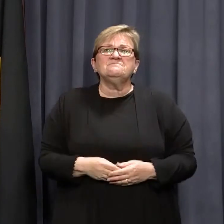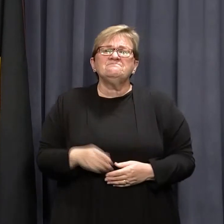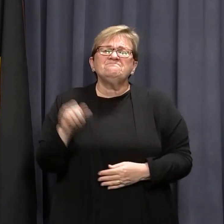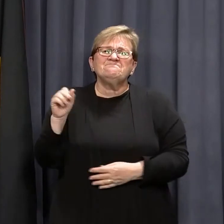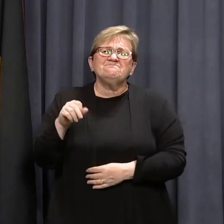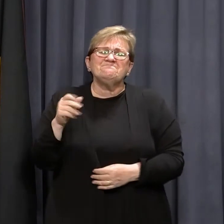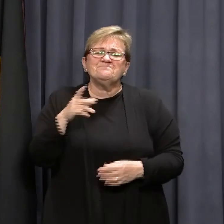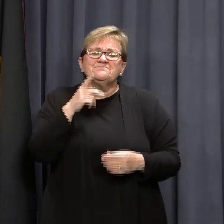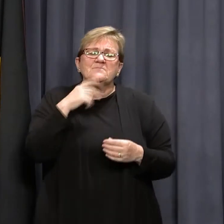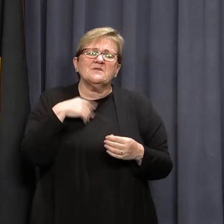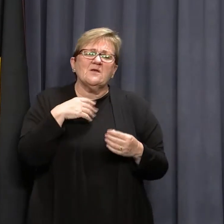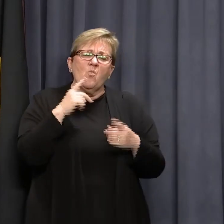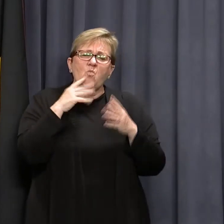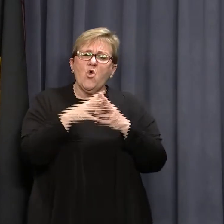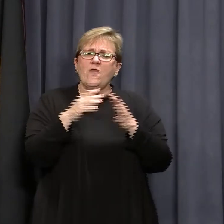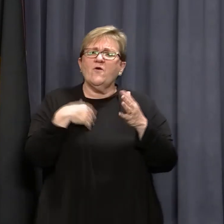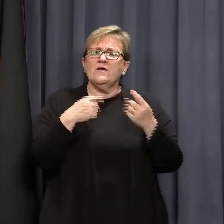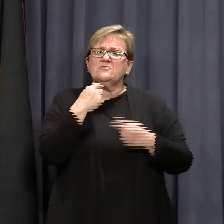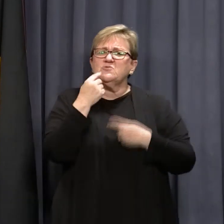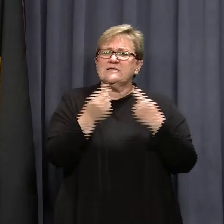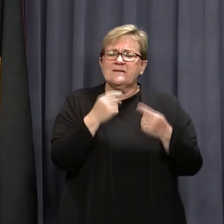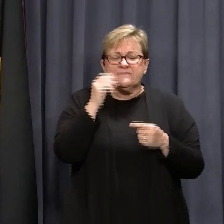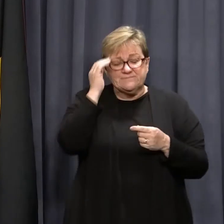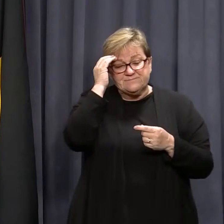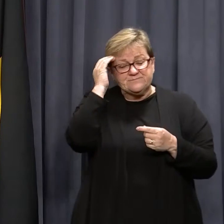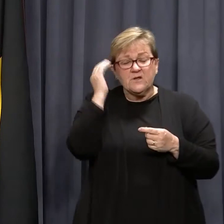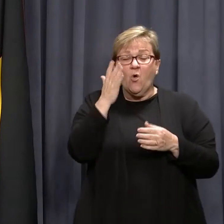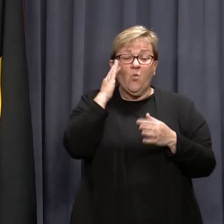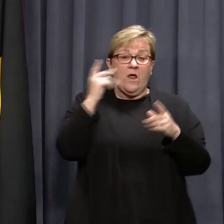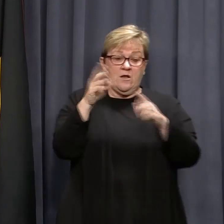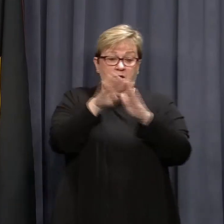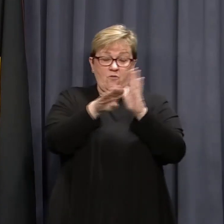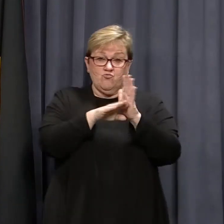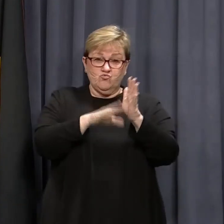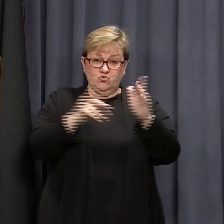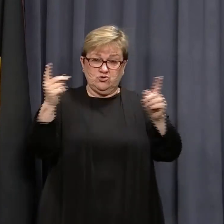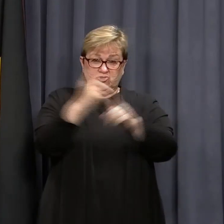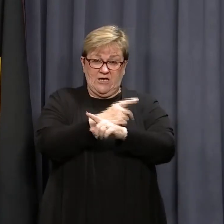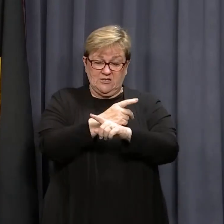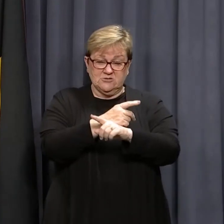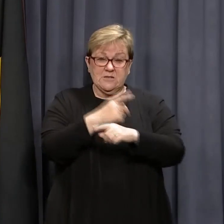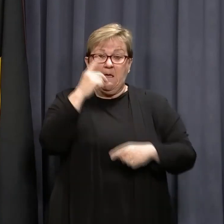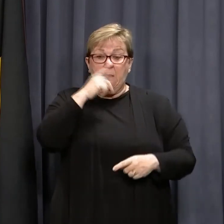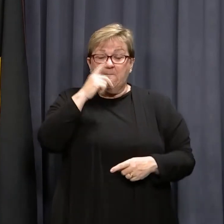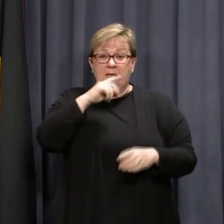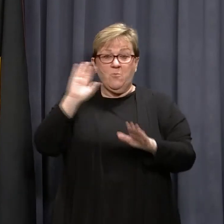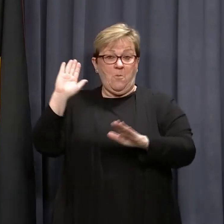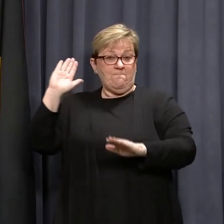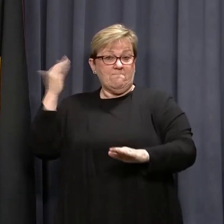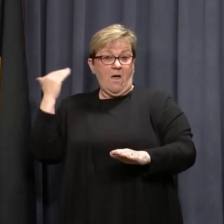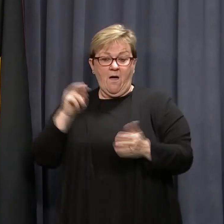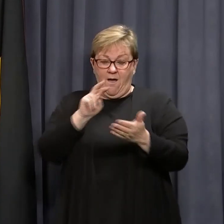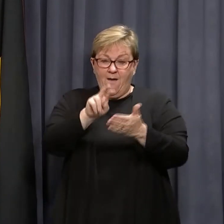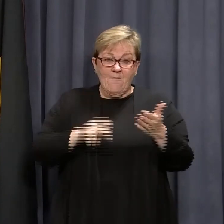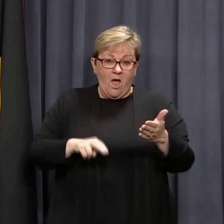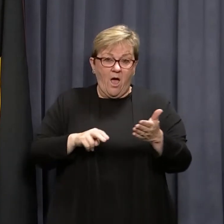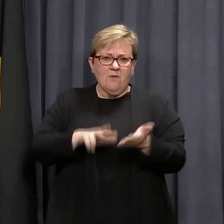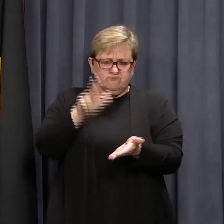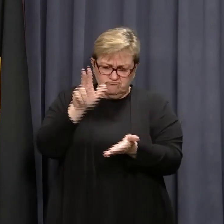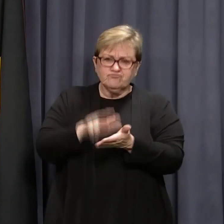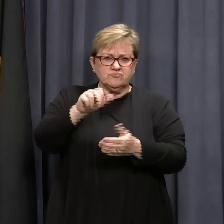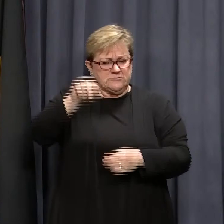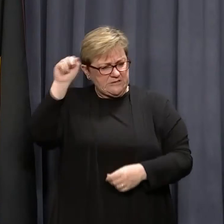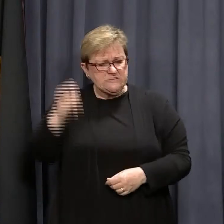useful that I explain this. Whenever the conditions change, people that have already applied and received a